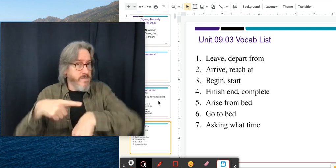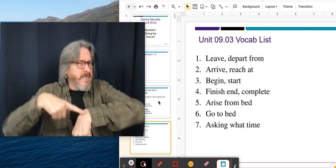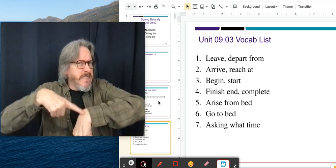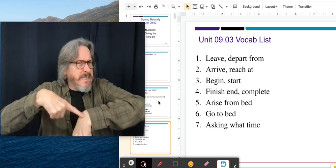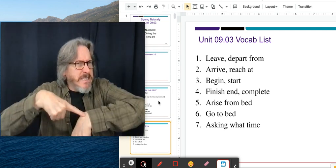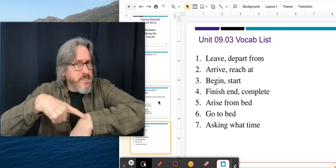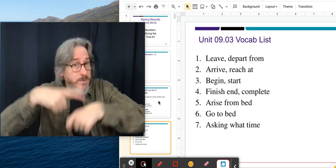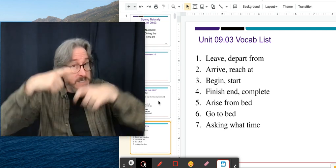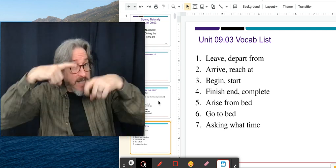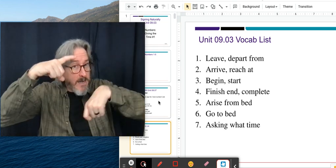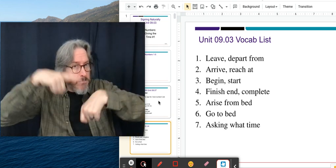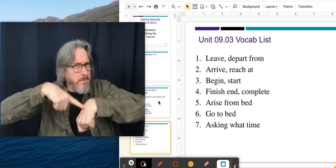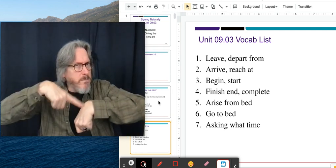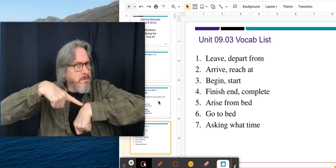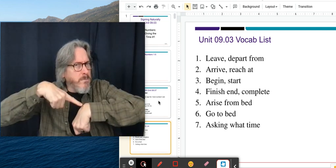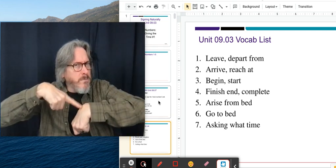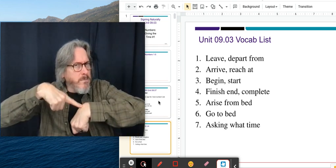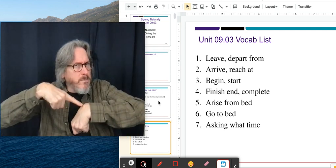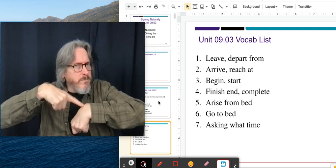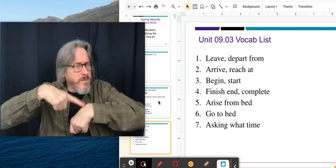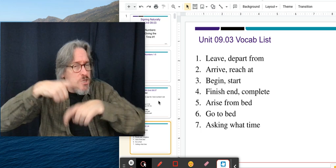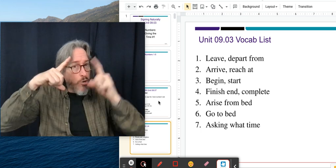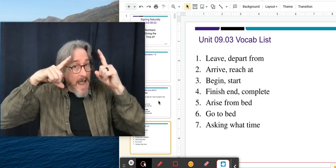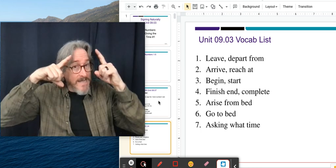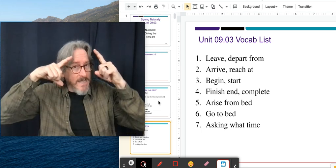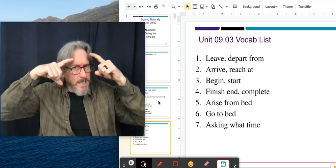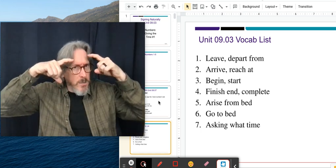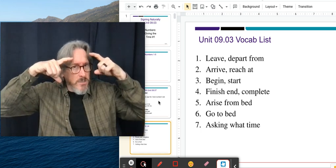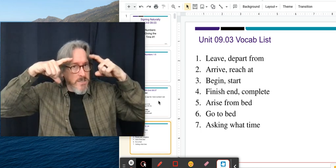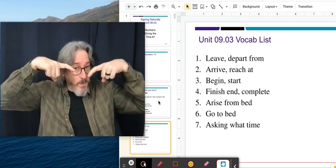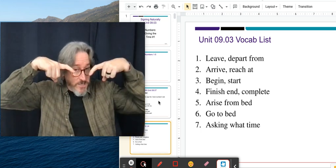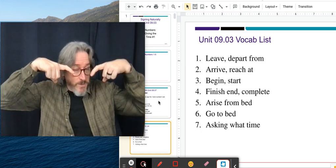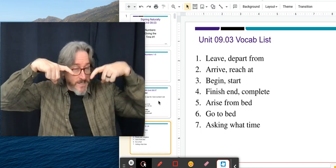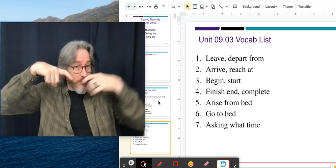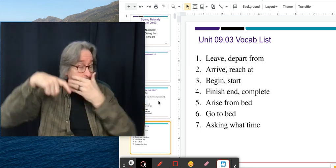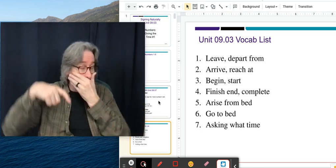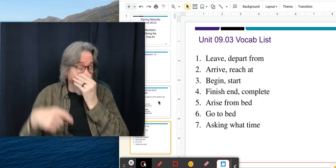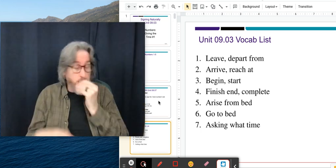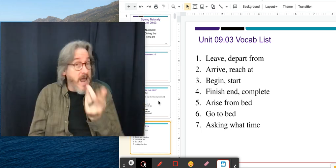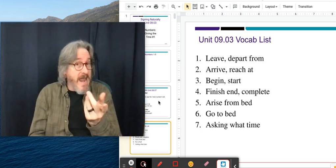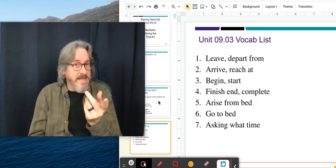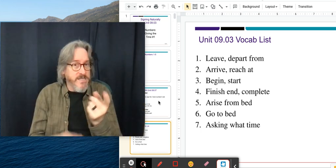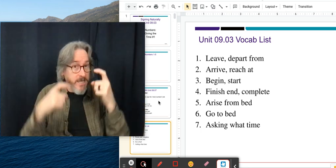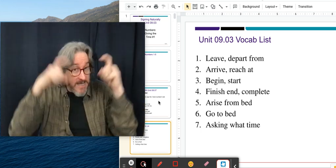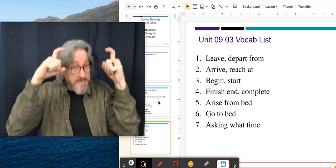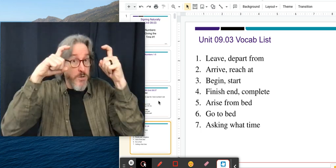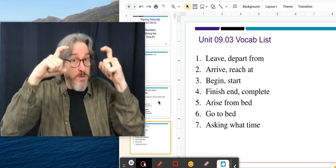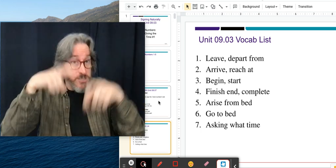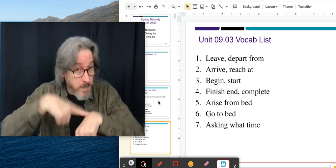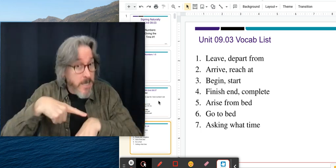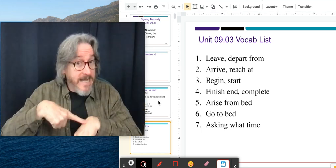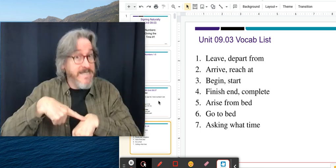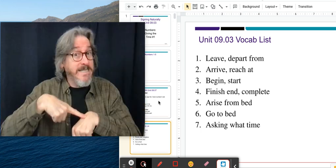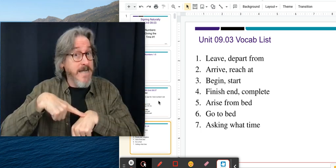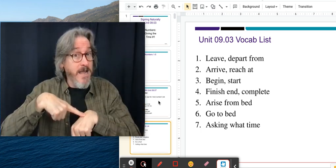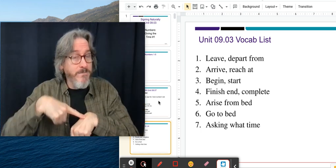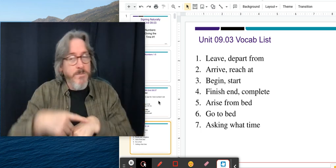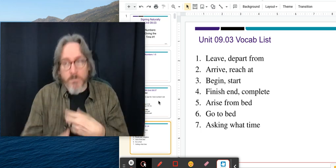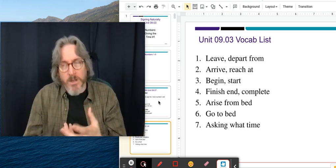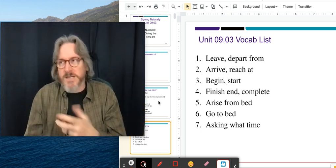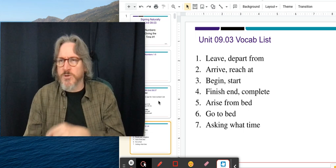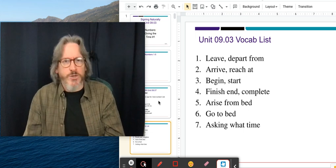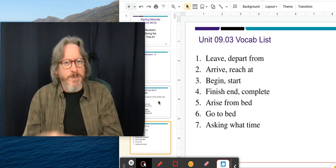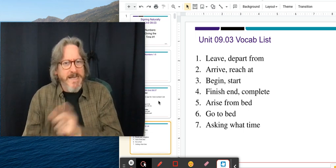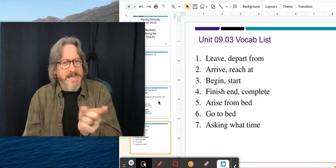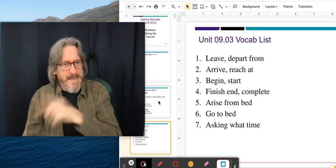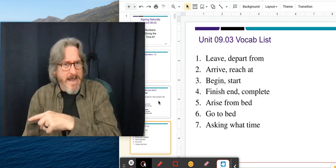Okay. So it's that you're asking a WH question, right? You're not asking a yes, no question. Is it time?